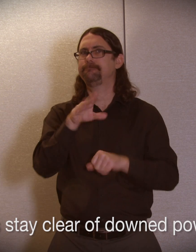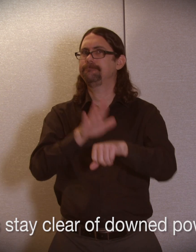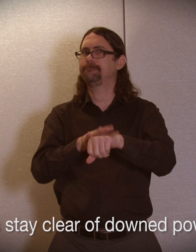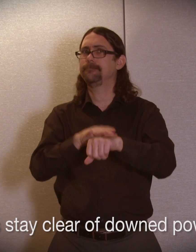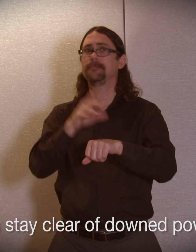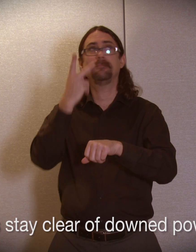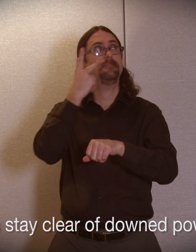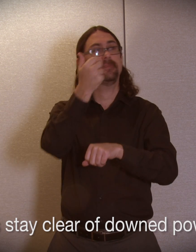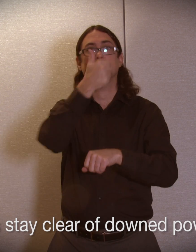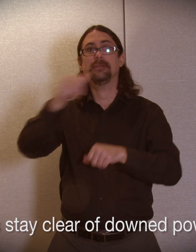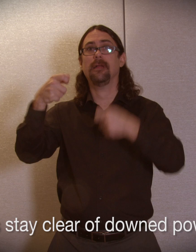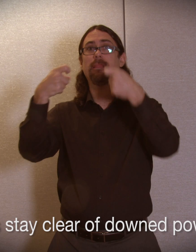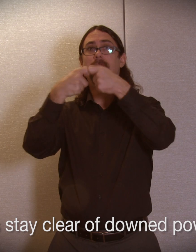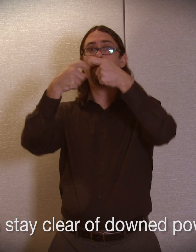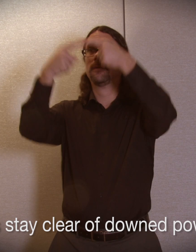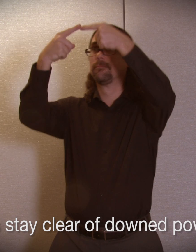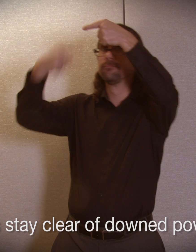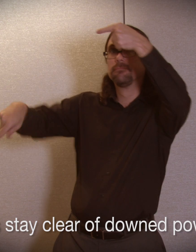Always stay clear of downed power lines.